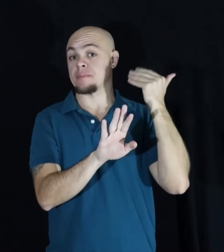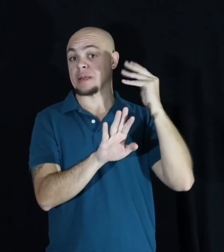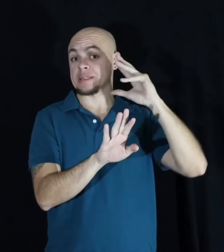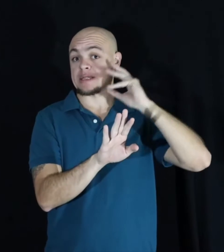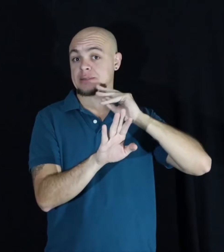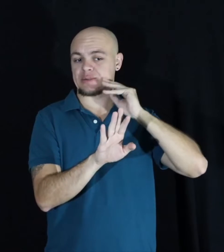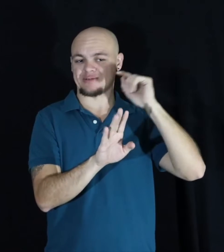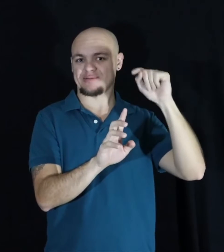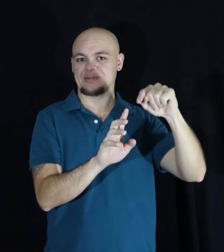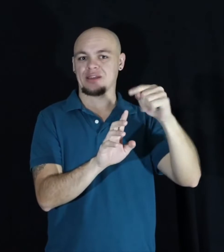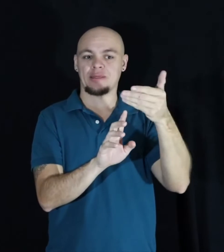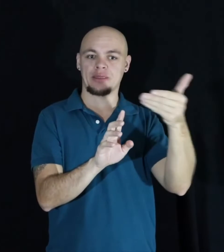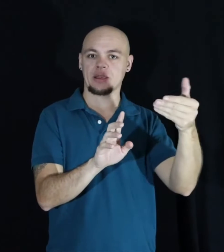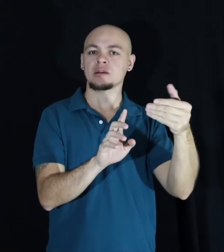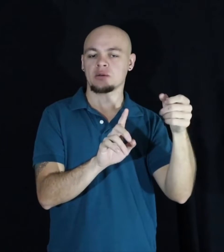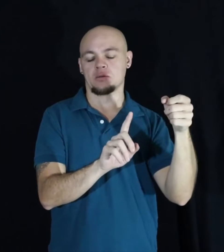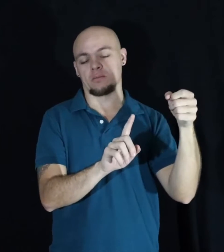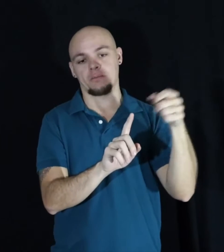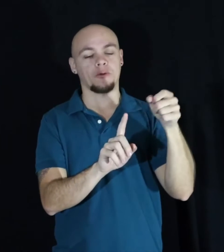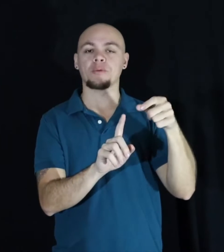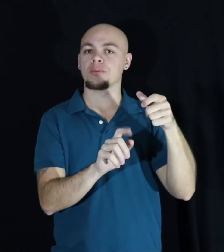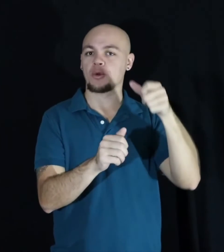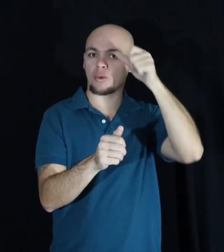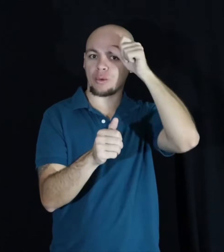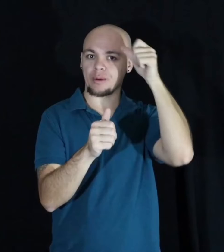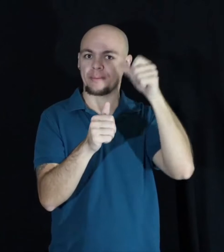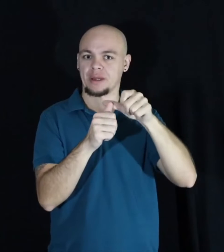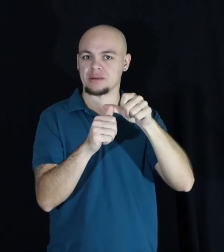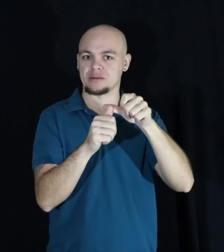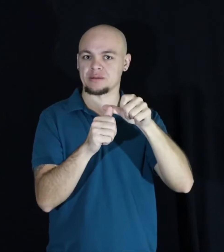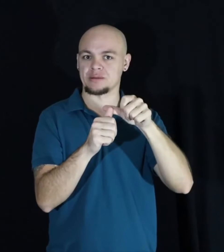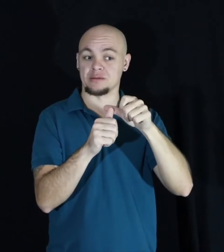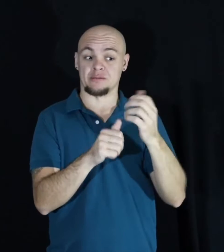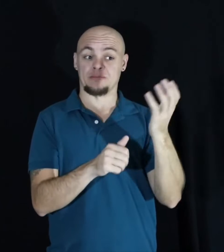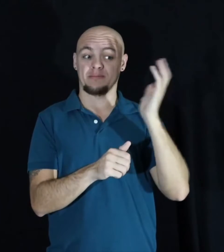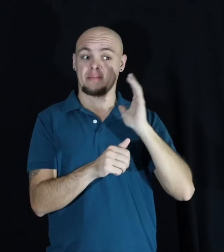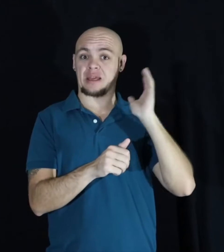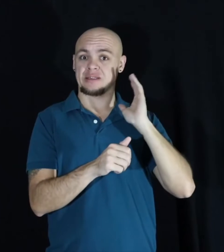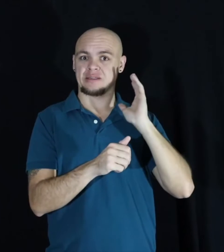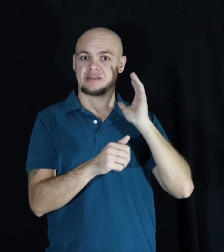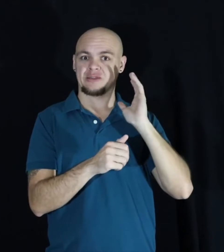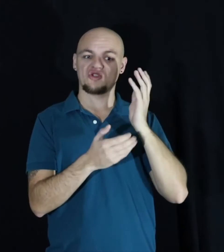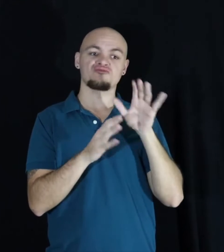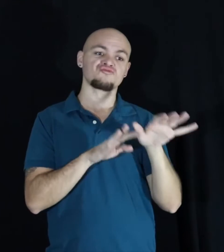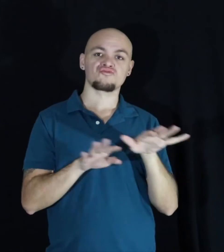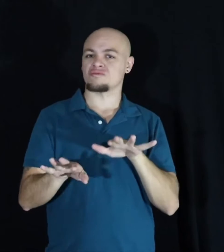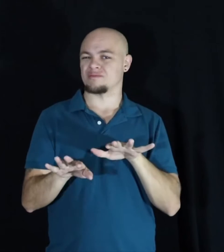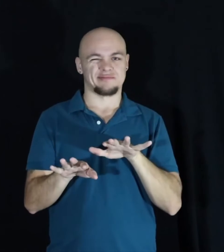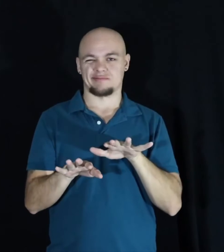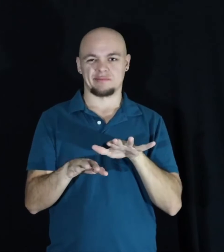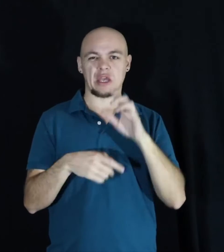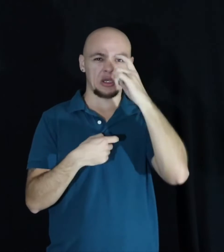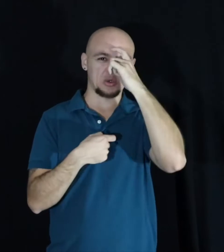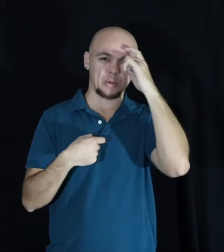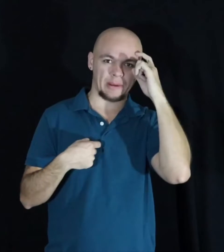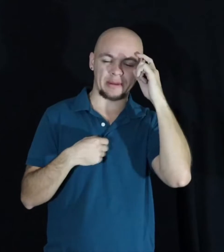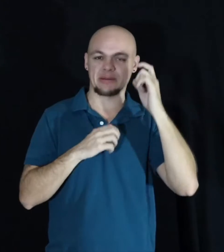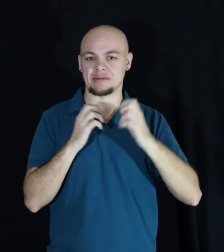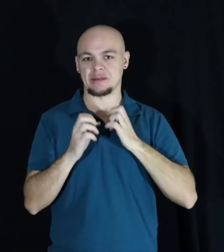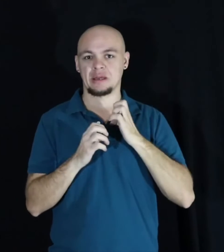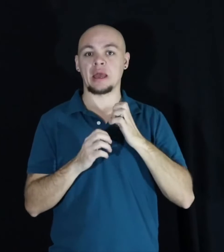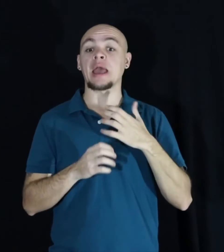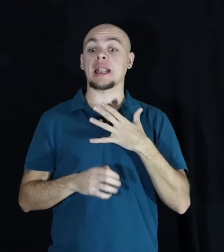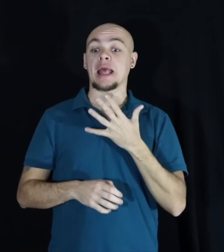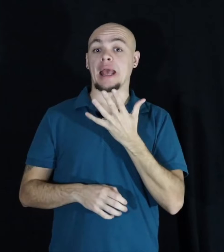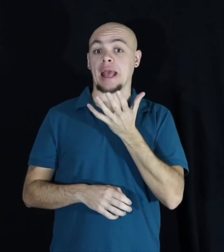past that have caused us pain or trauma. I also learned that anger is our default emotion, and